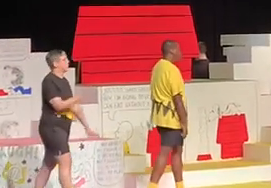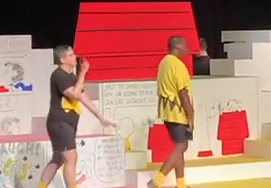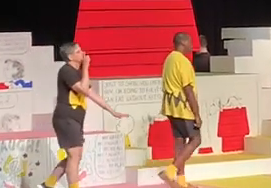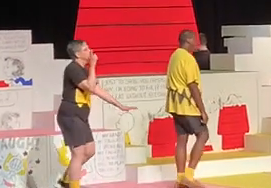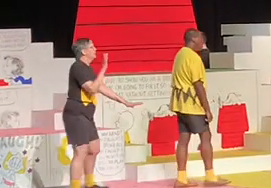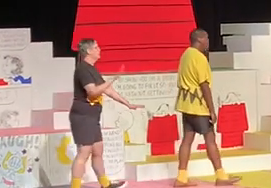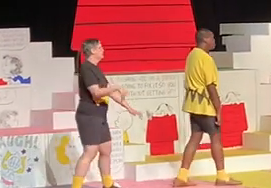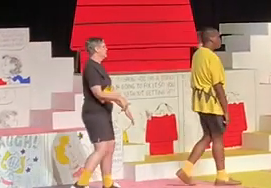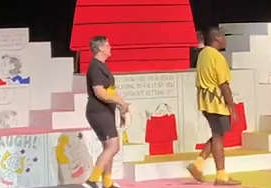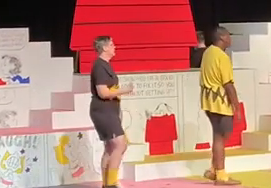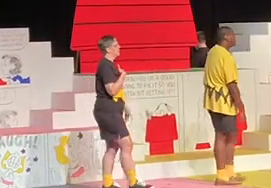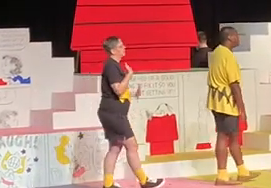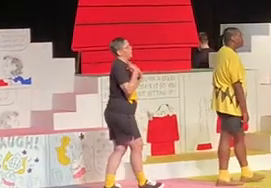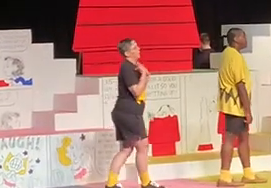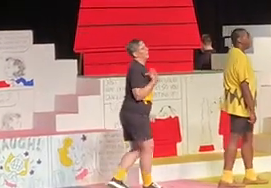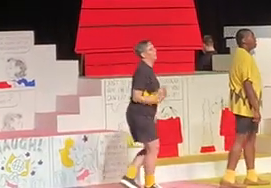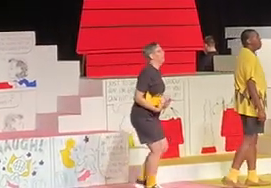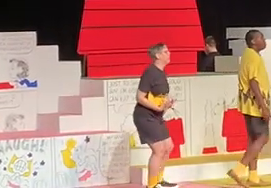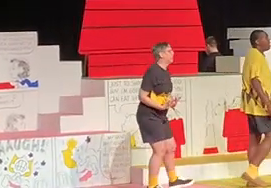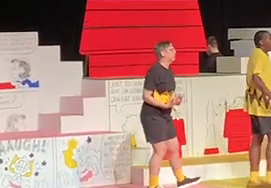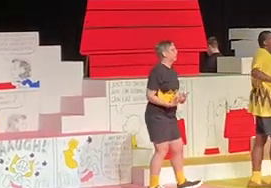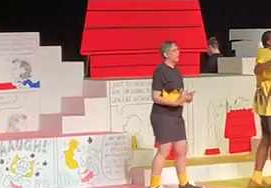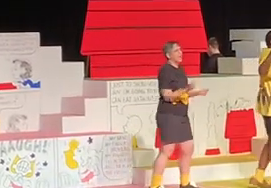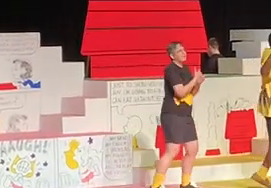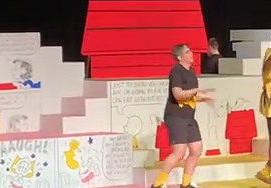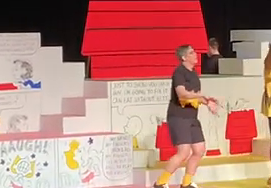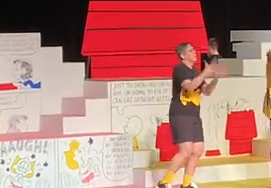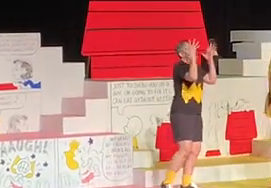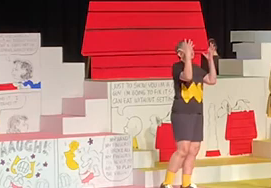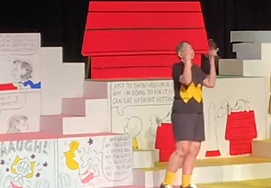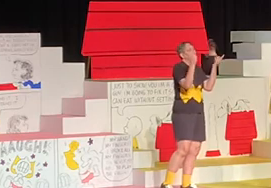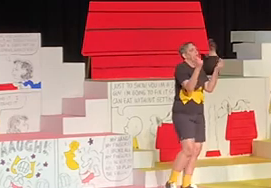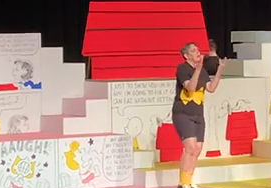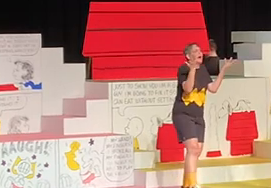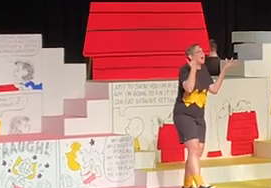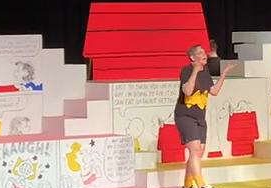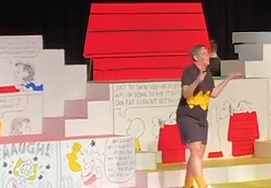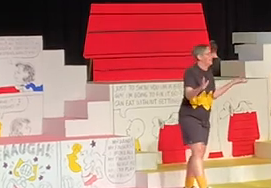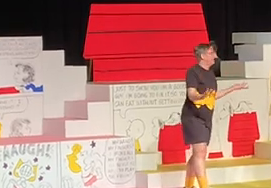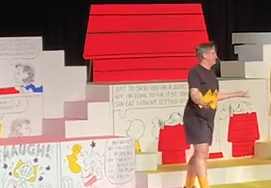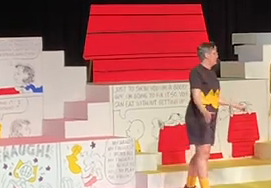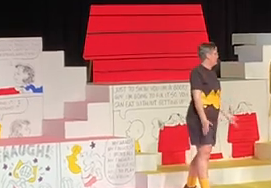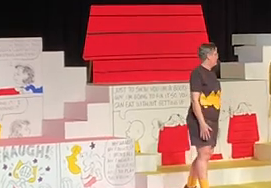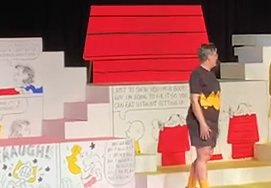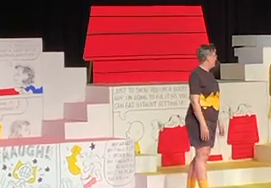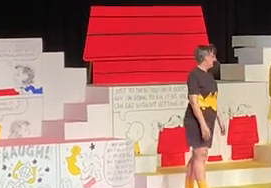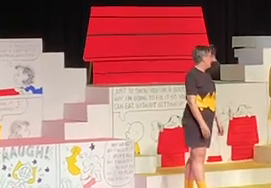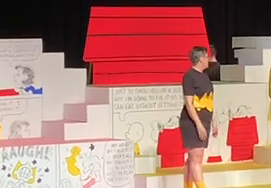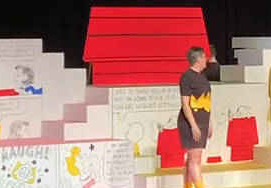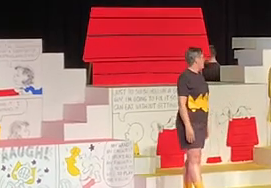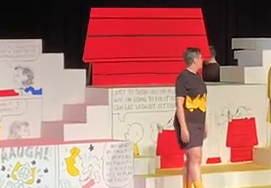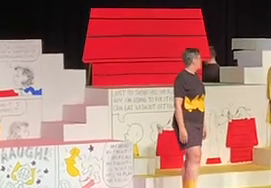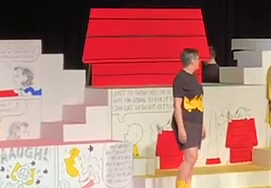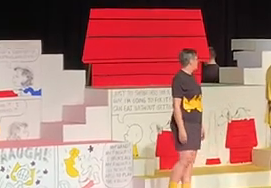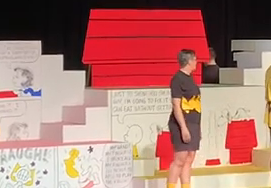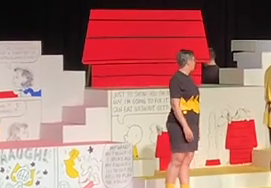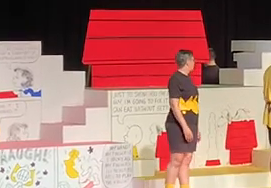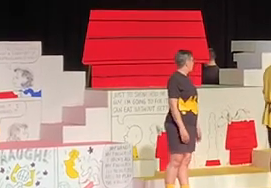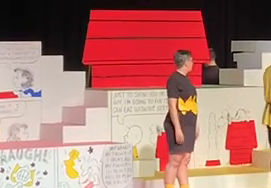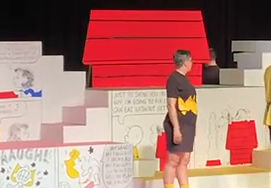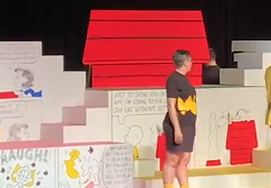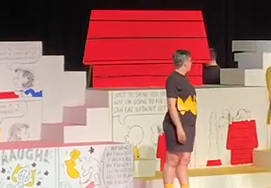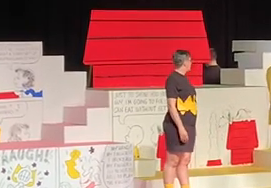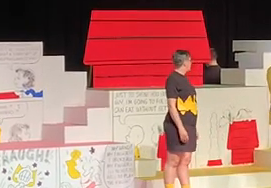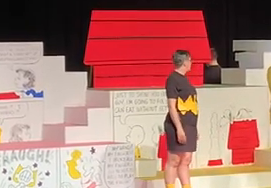Oh, Lucy, I'm so depressed. Everything's going wrong. I don't know what to do. I'm sorry to hear that, Charlie Brown.